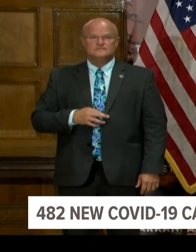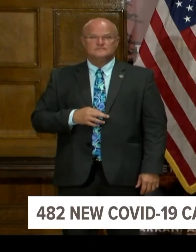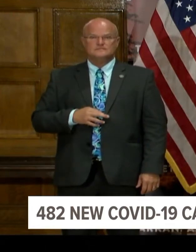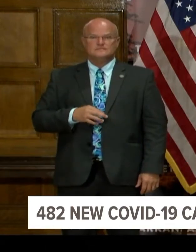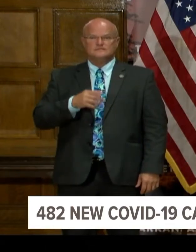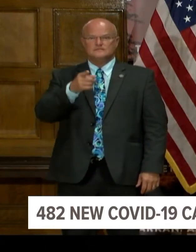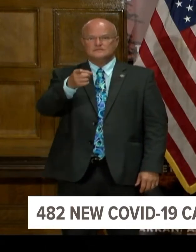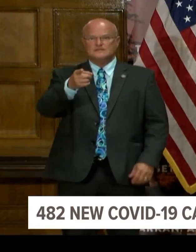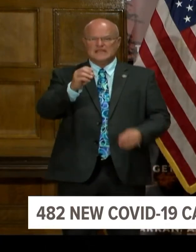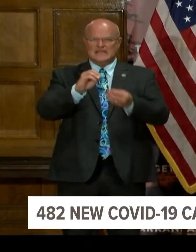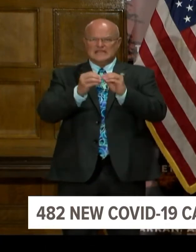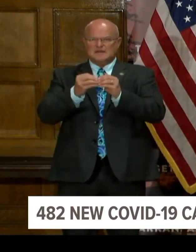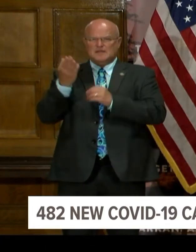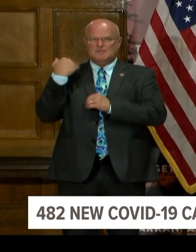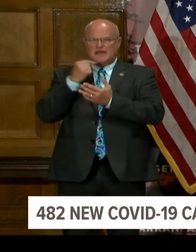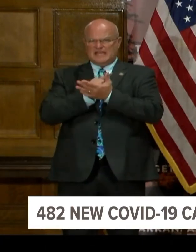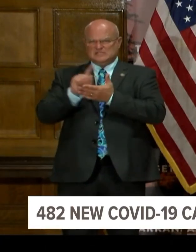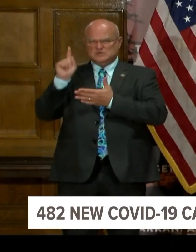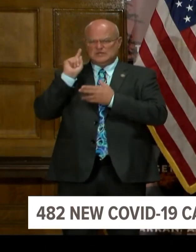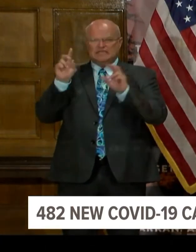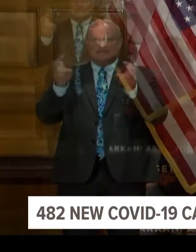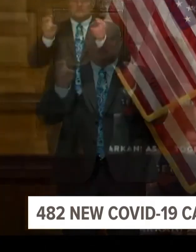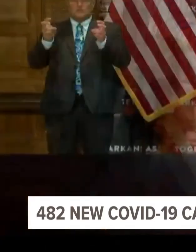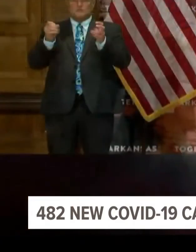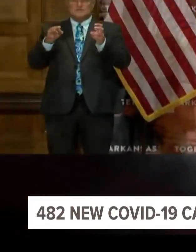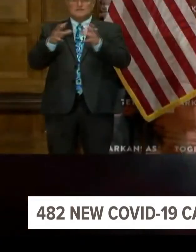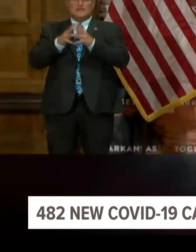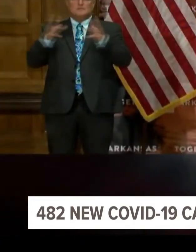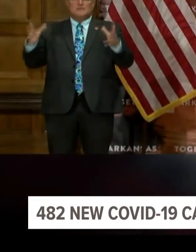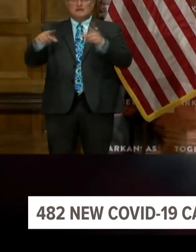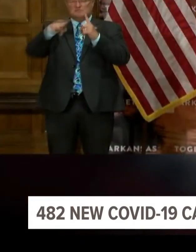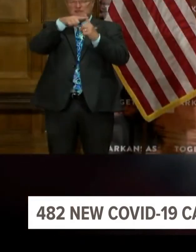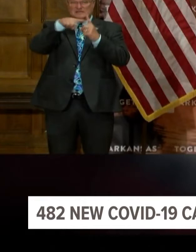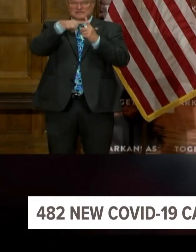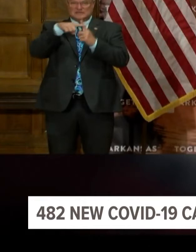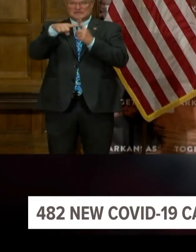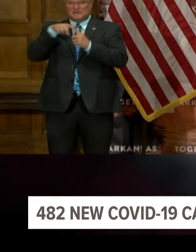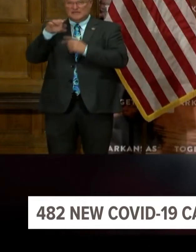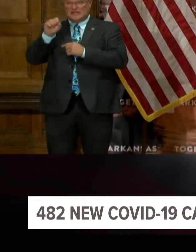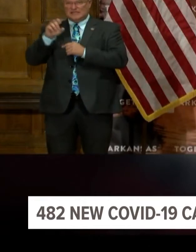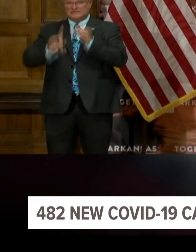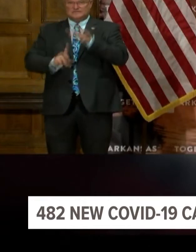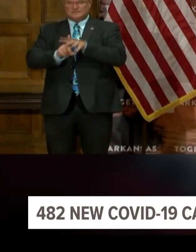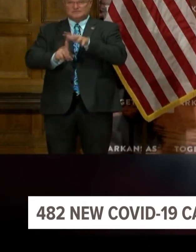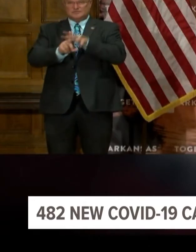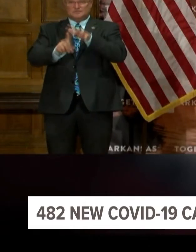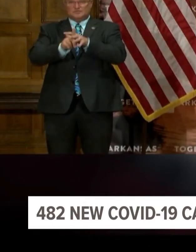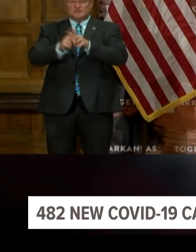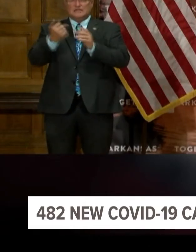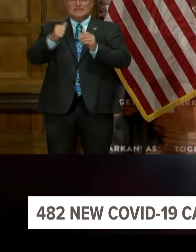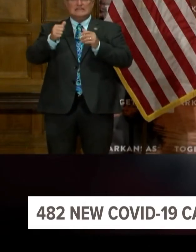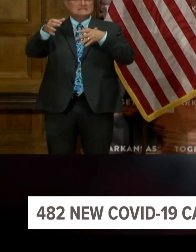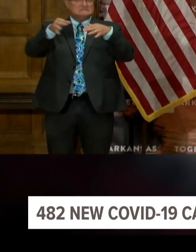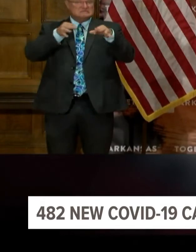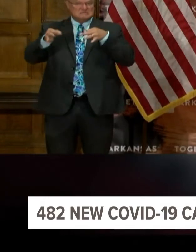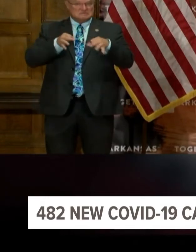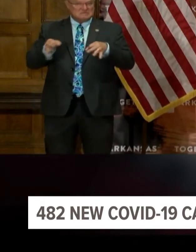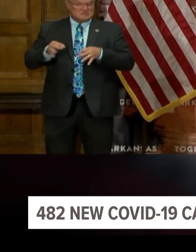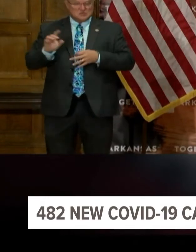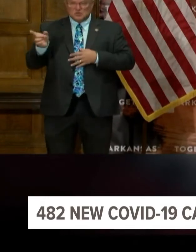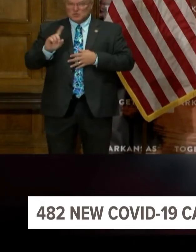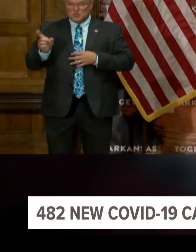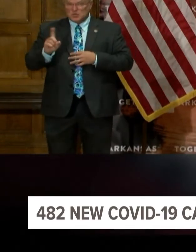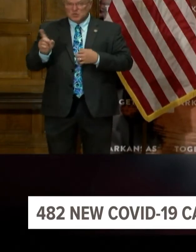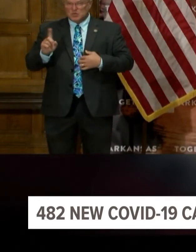Pretty big numbers the past week in terms of just the amount of positive cases that have started to come up. Is there any explanation as to